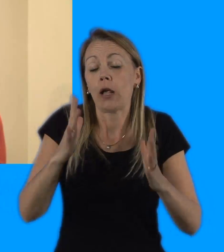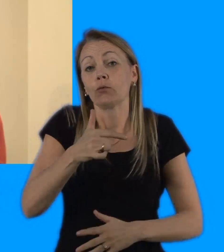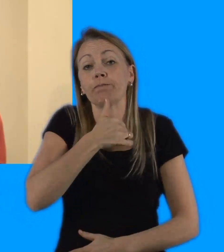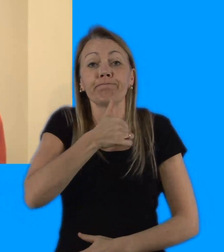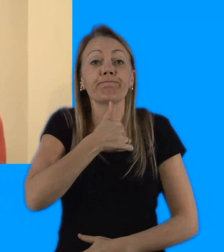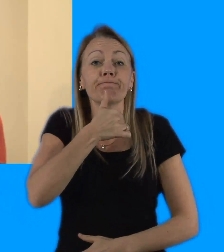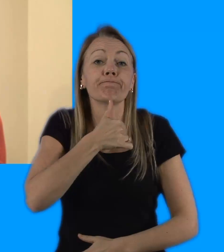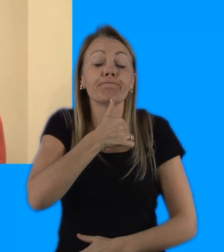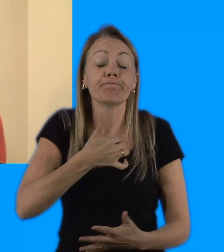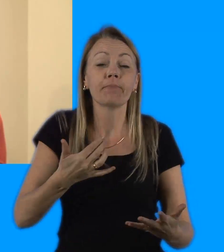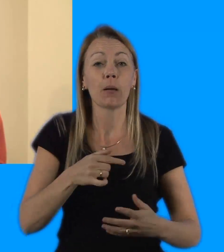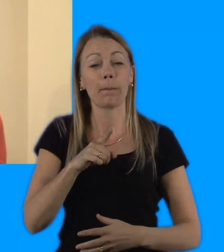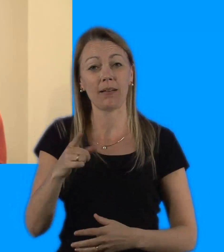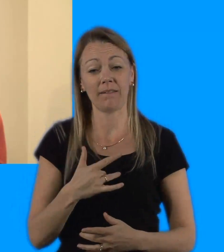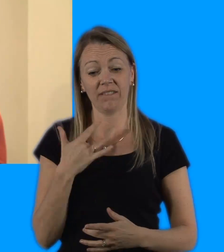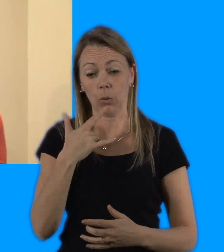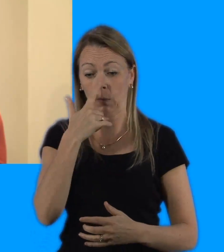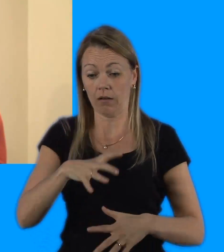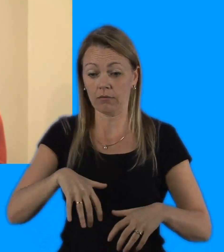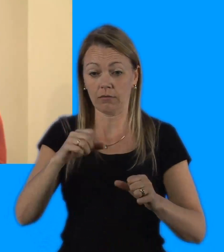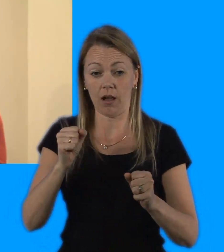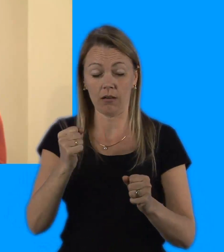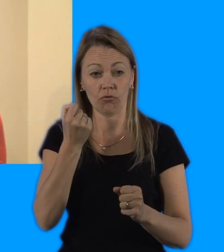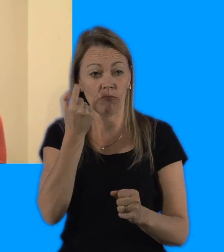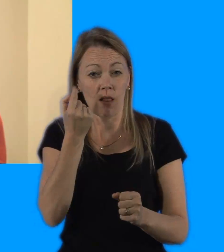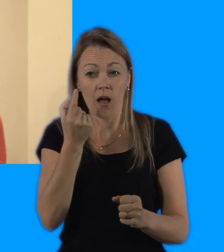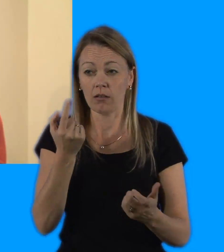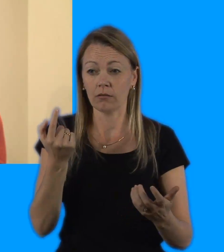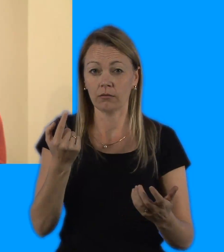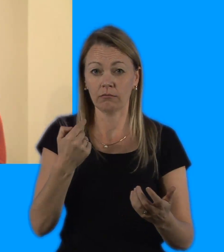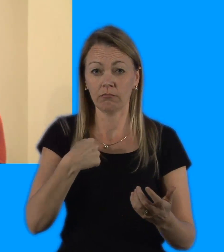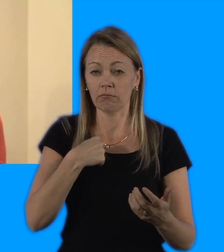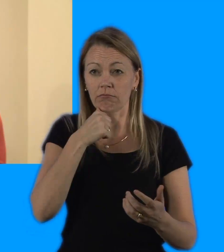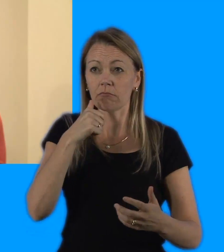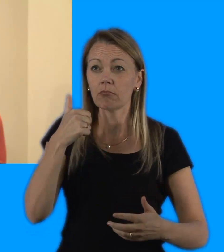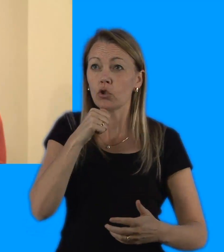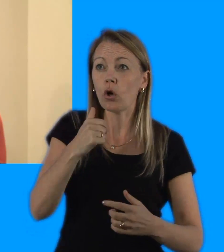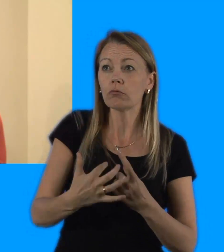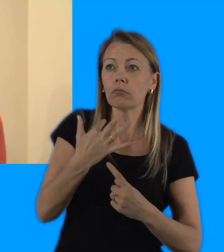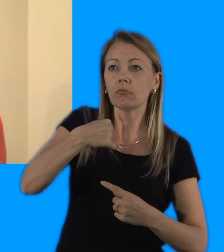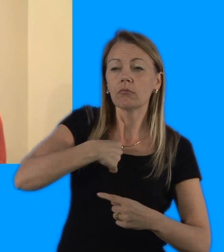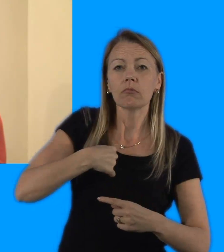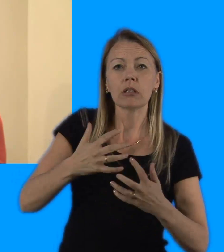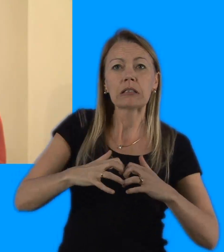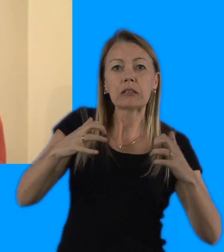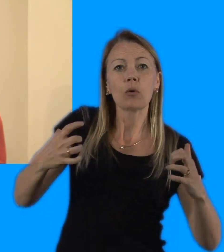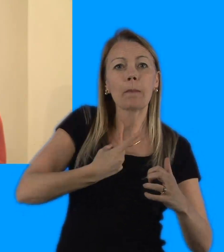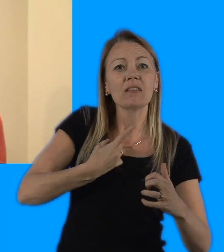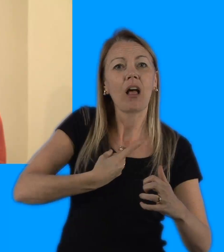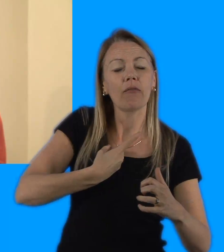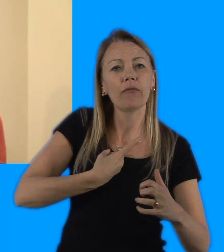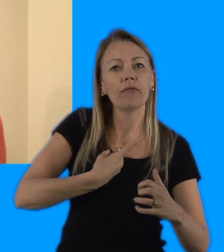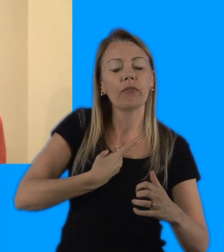that we've got to bear. But I think we can start by realising that even if we're not suffering from the effect of